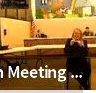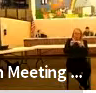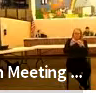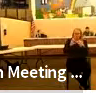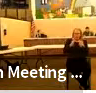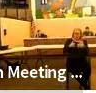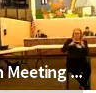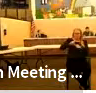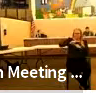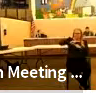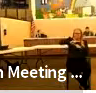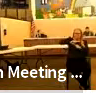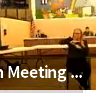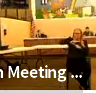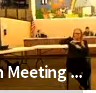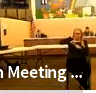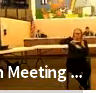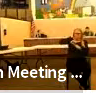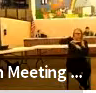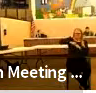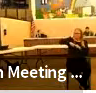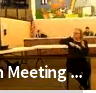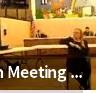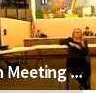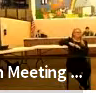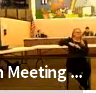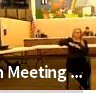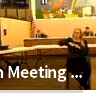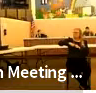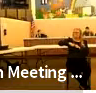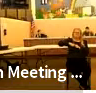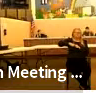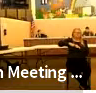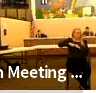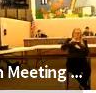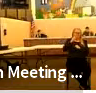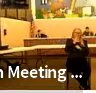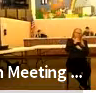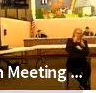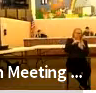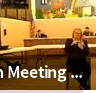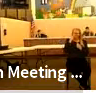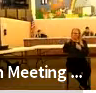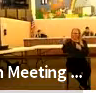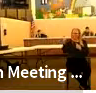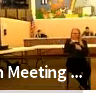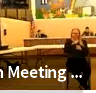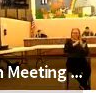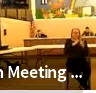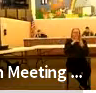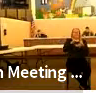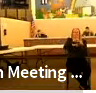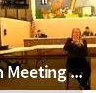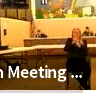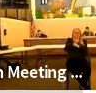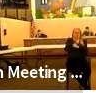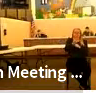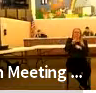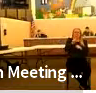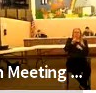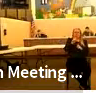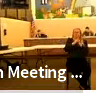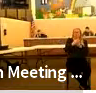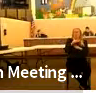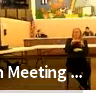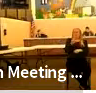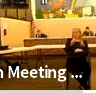would be not applicable. It's the same use. And then a mixed use would increase from 100 to